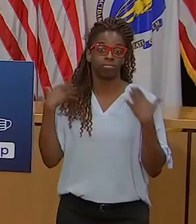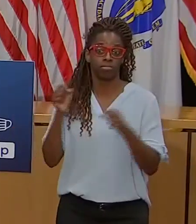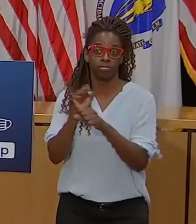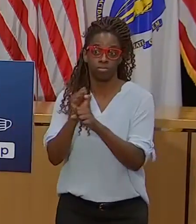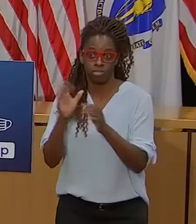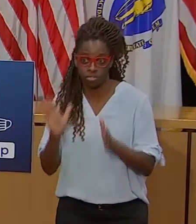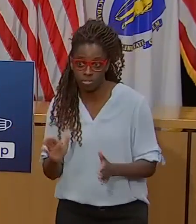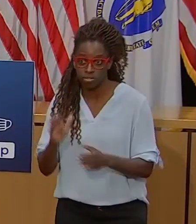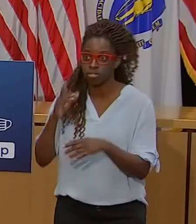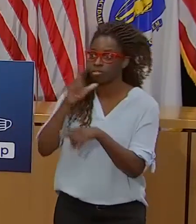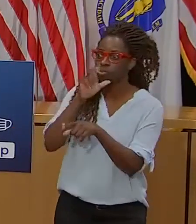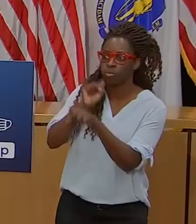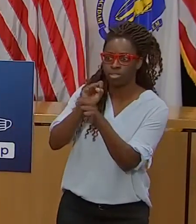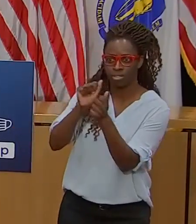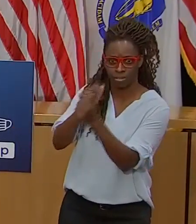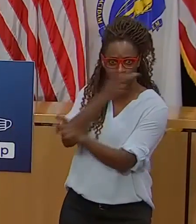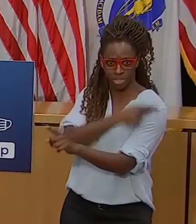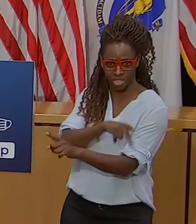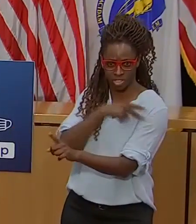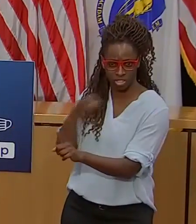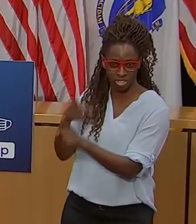visiting the state's website at